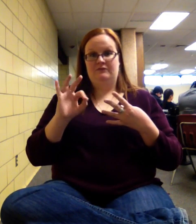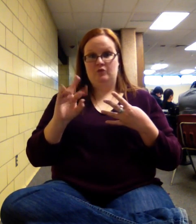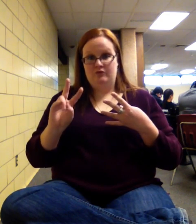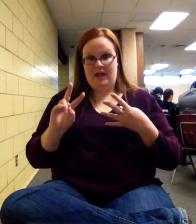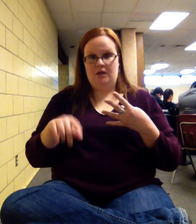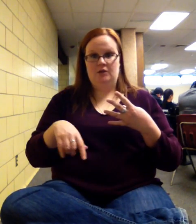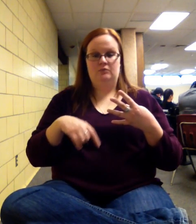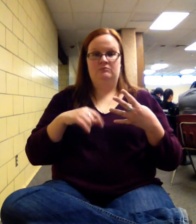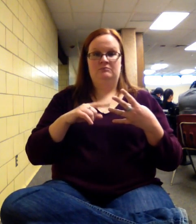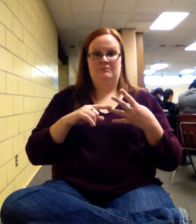going to be 0.